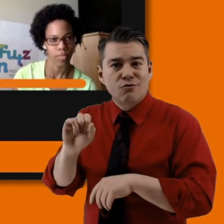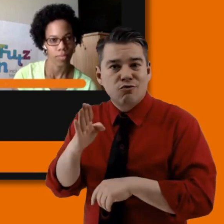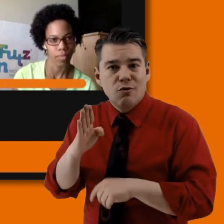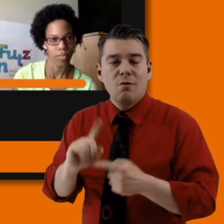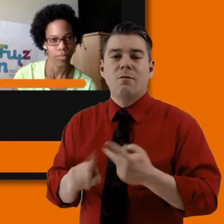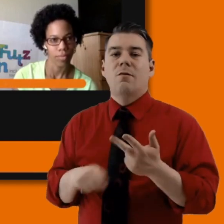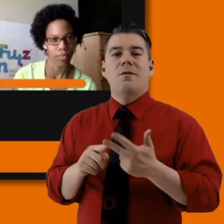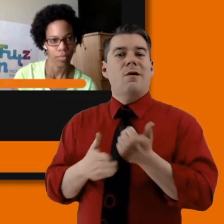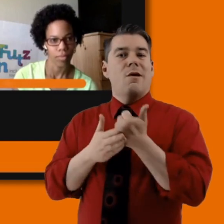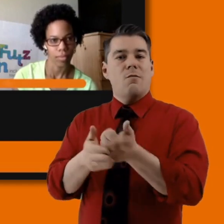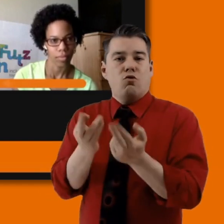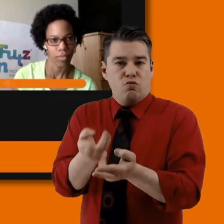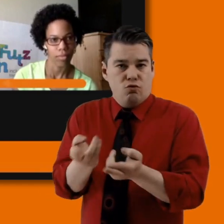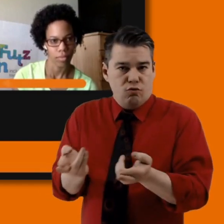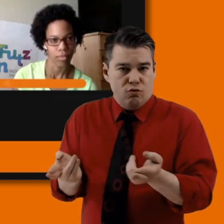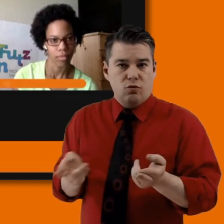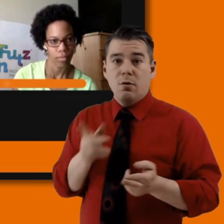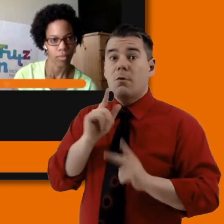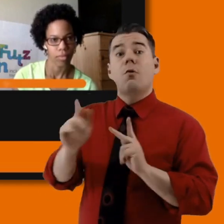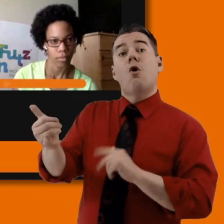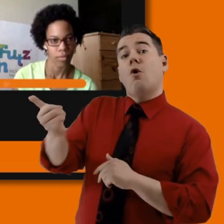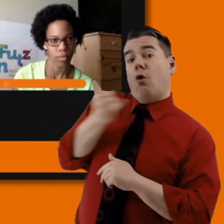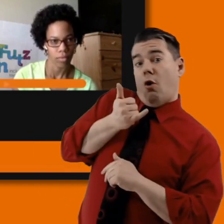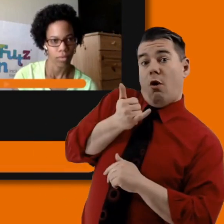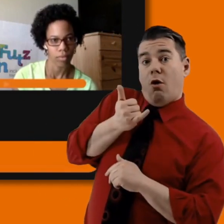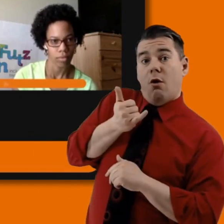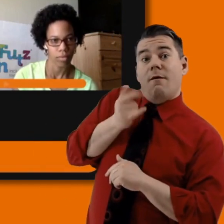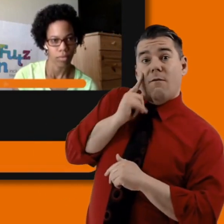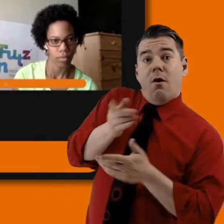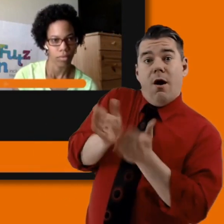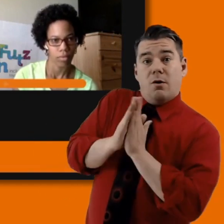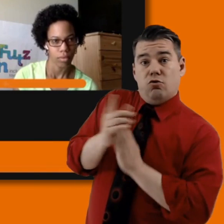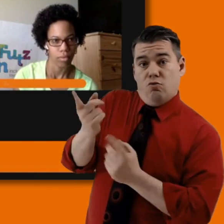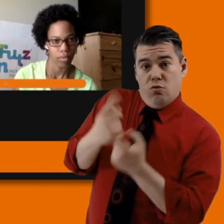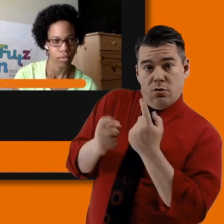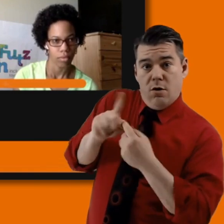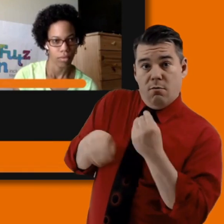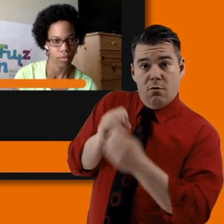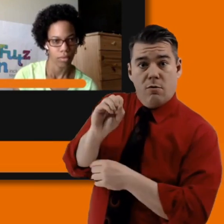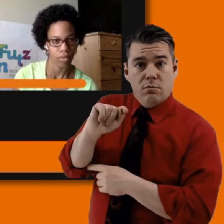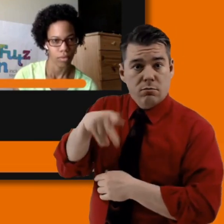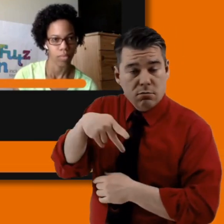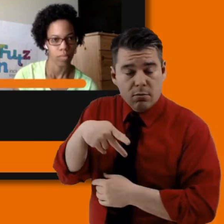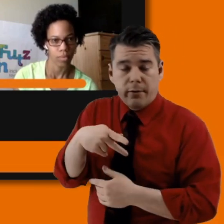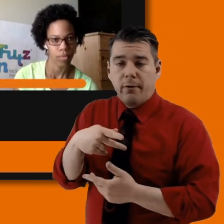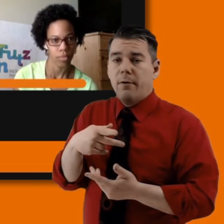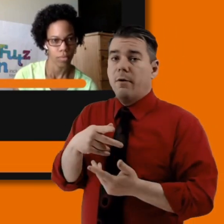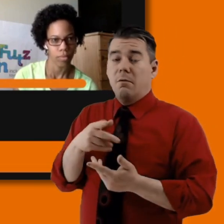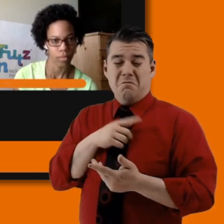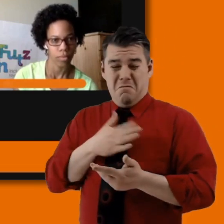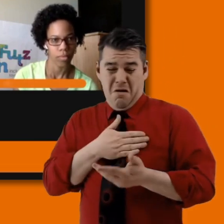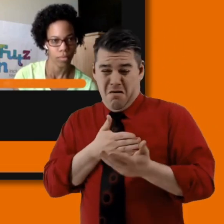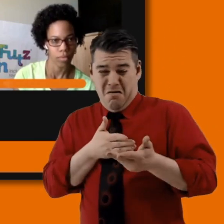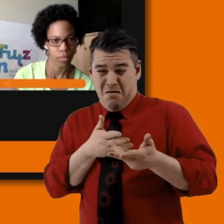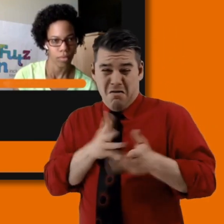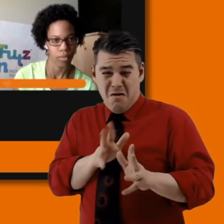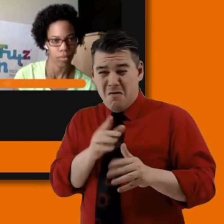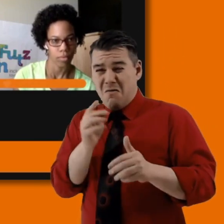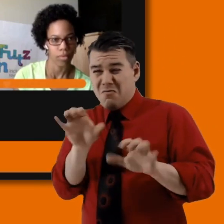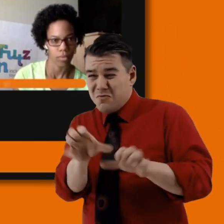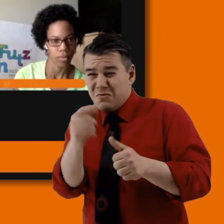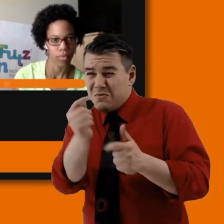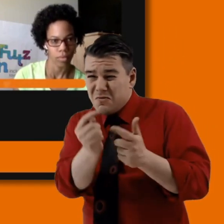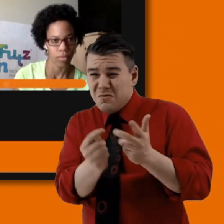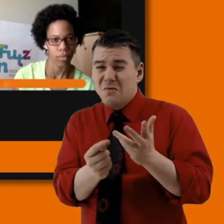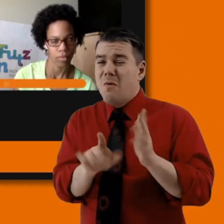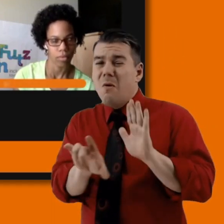with resources. People call to ask questions about occupational therapy, or am I allowed to do this? Or, what